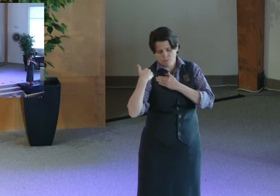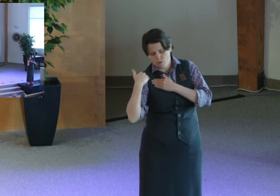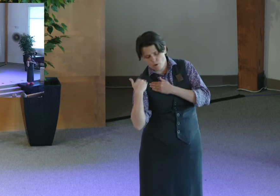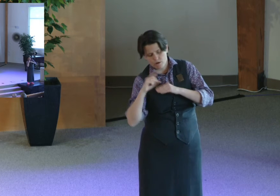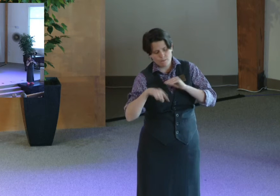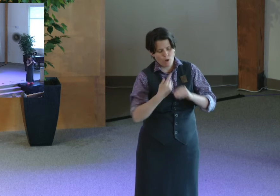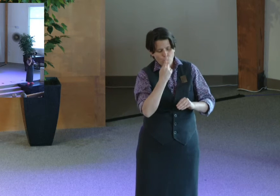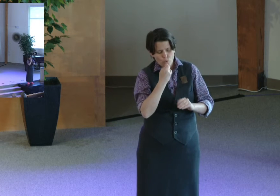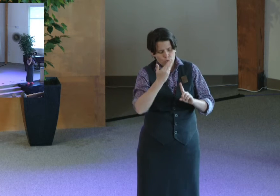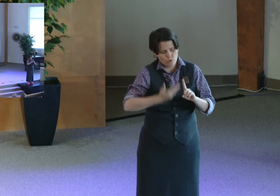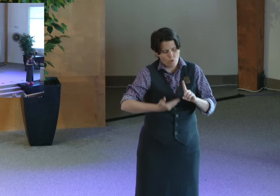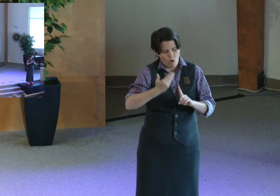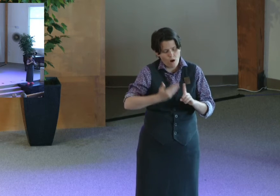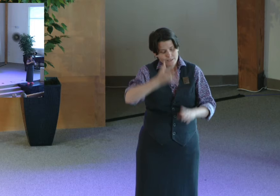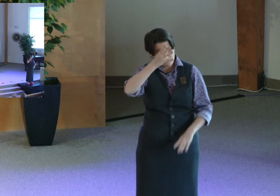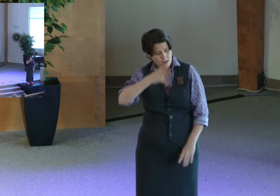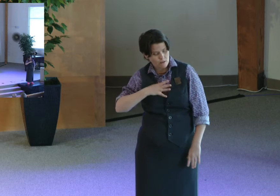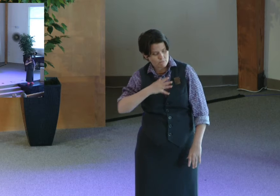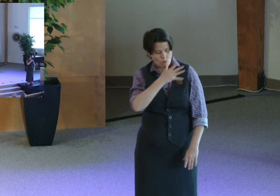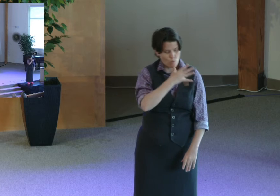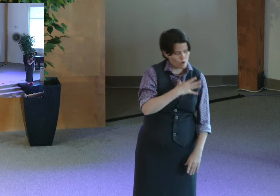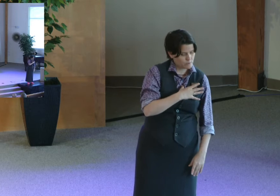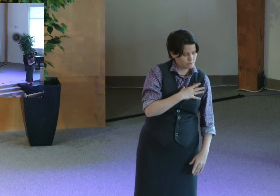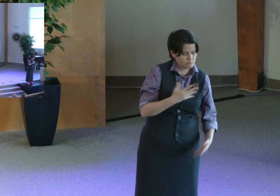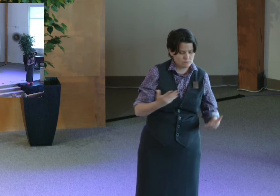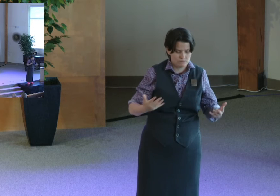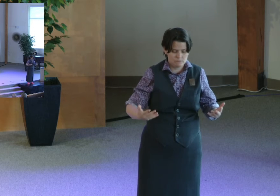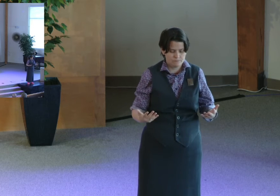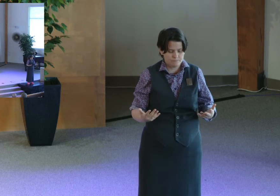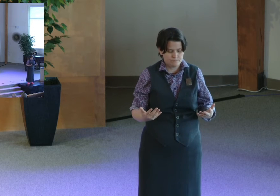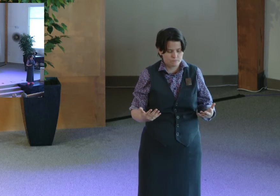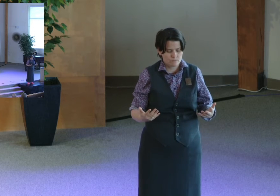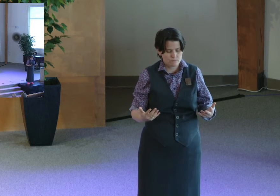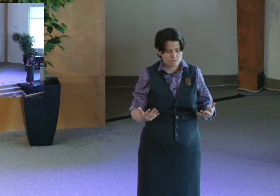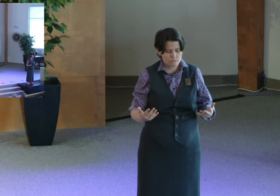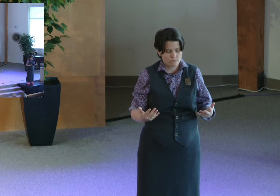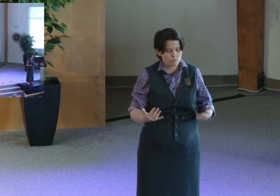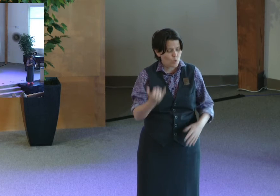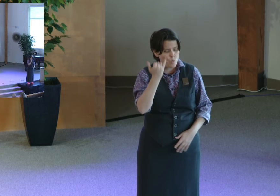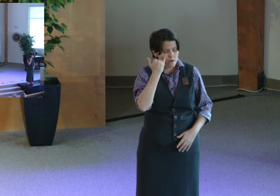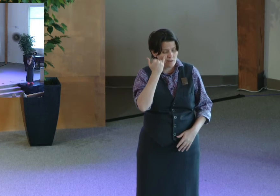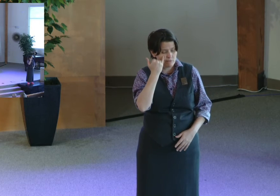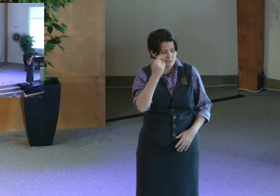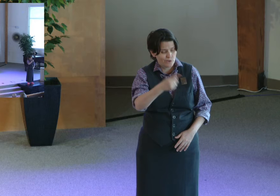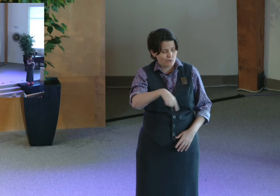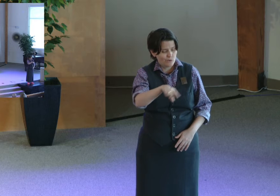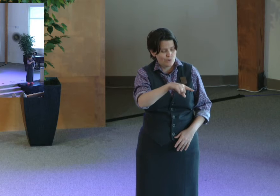What if you are exactly who and what you